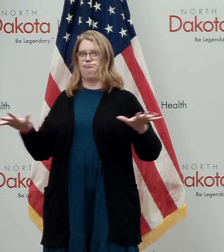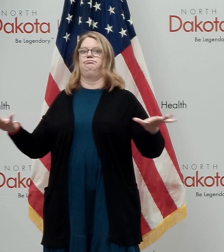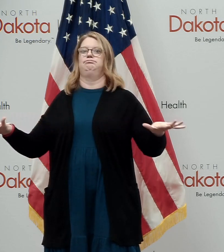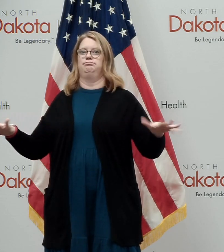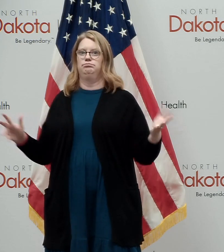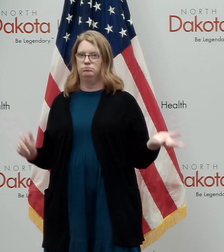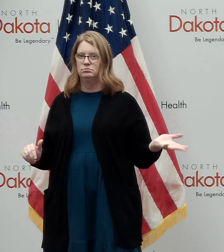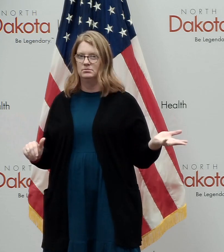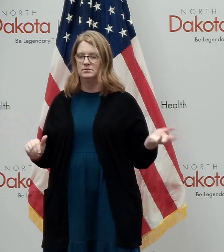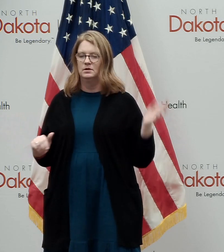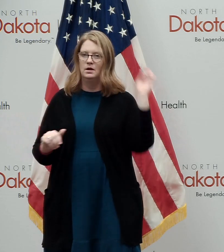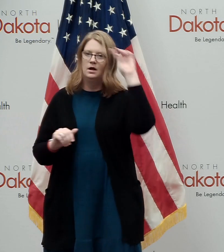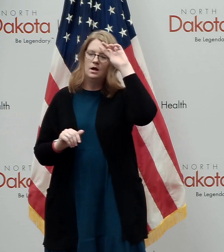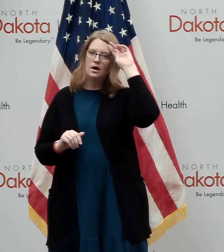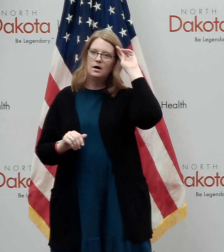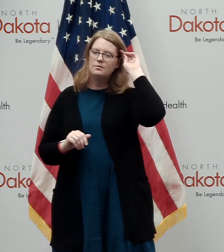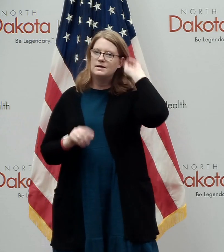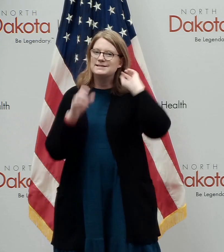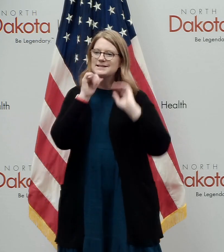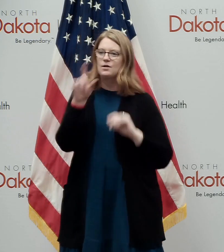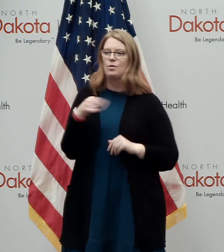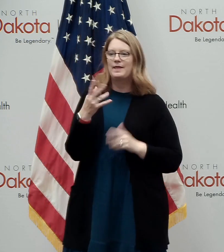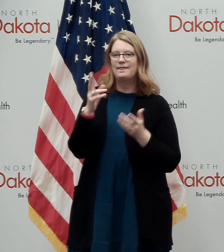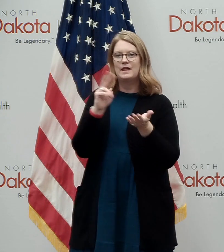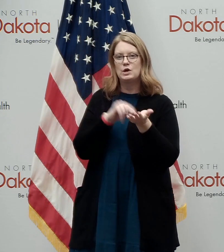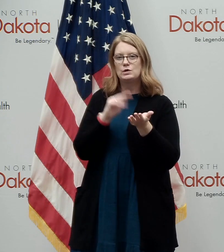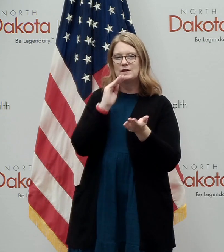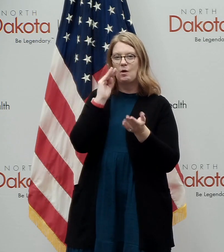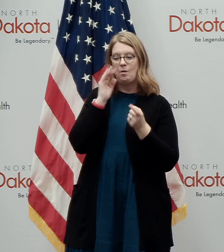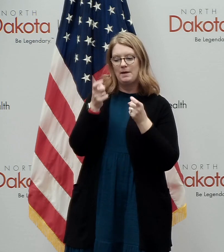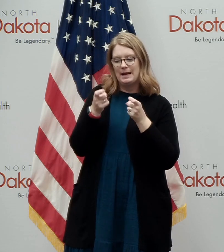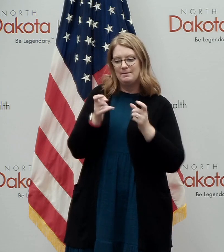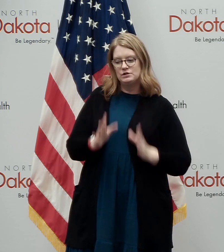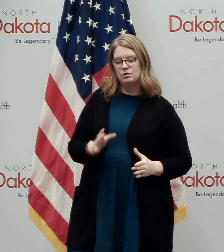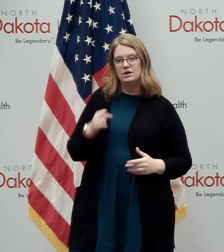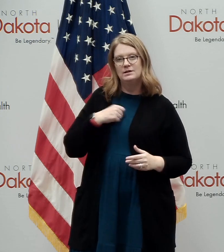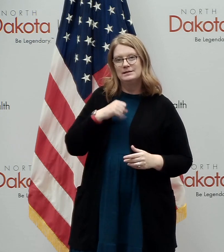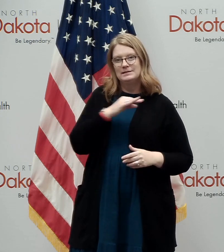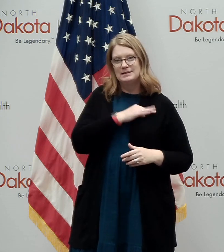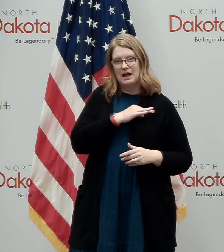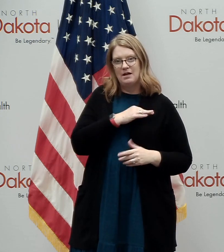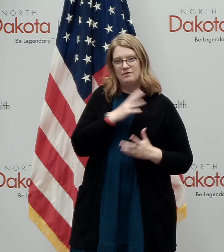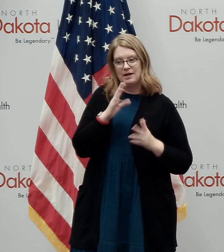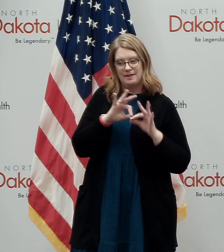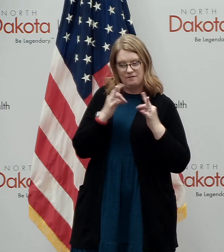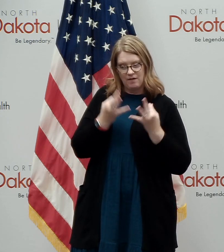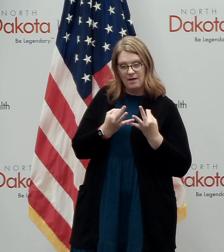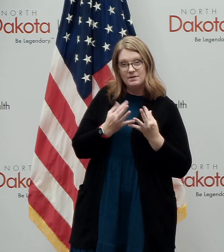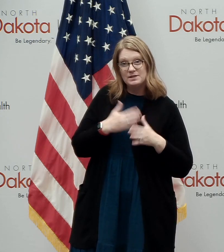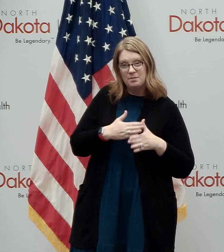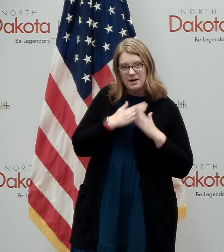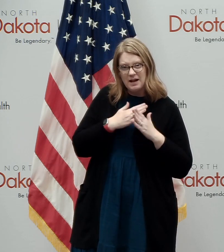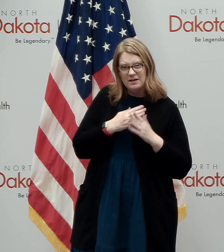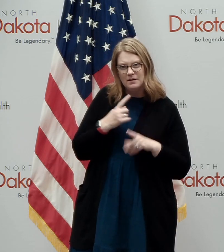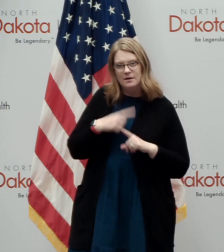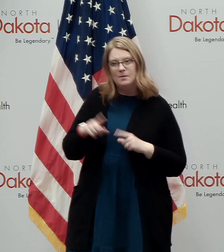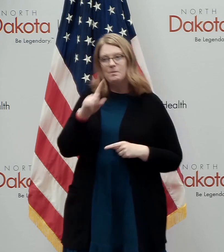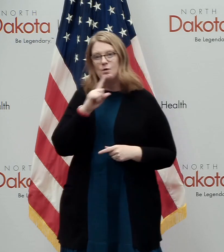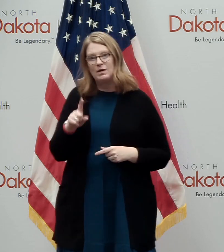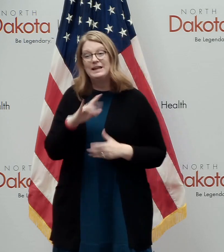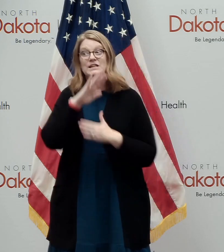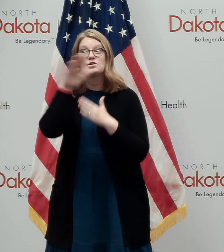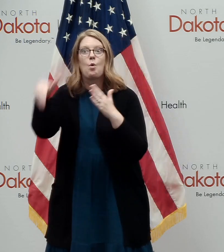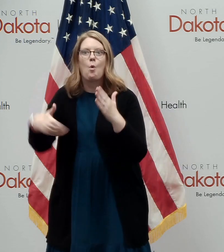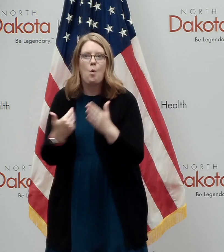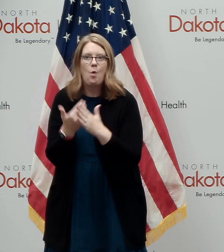the nursing home administrator and their staff and the relatives to protect the vulnerable. It's the whole community's